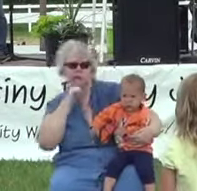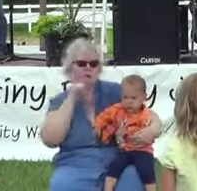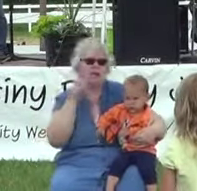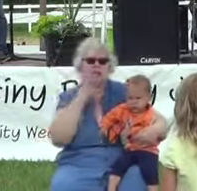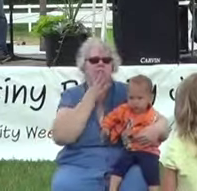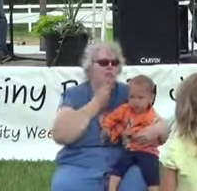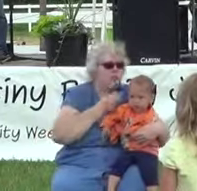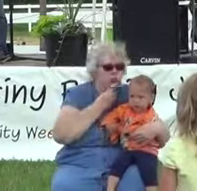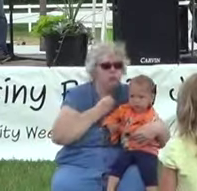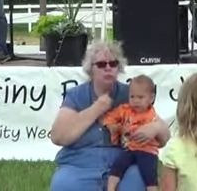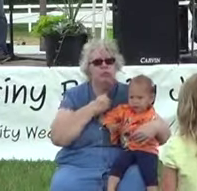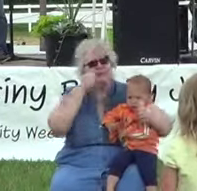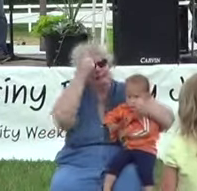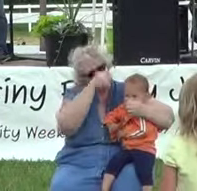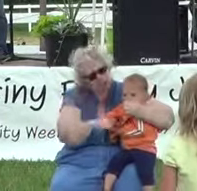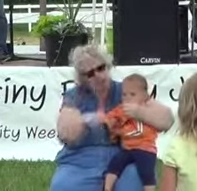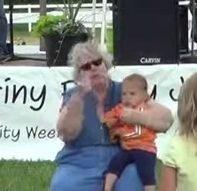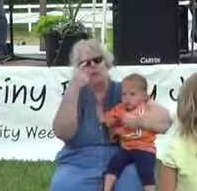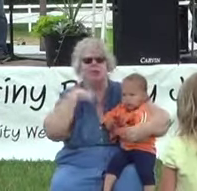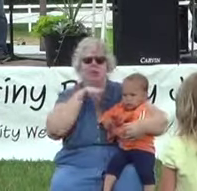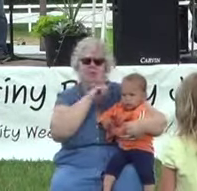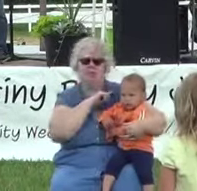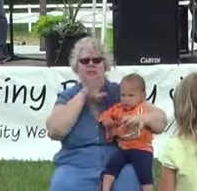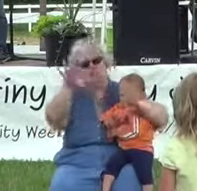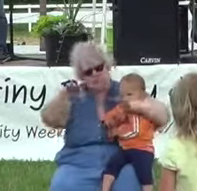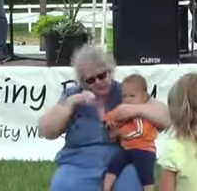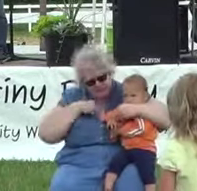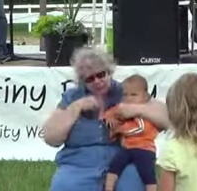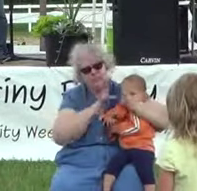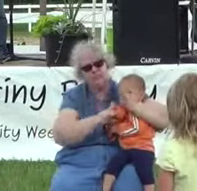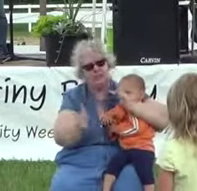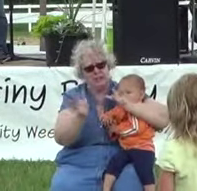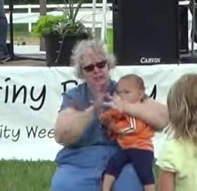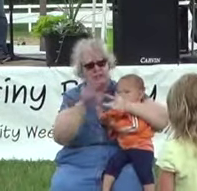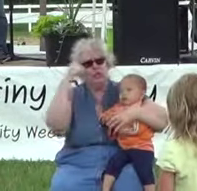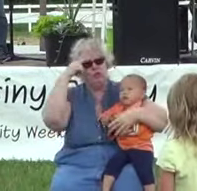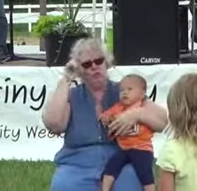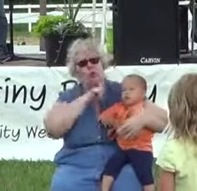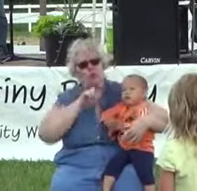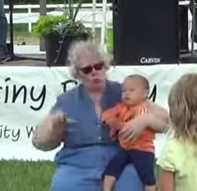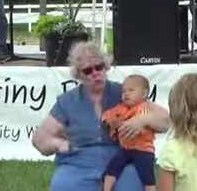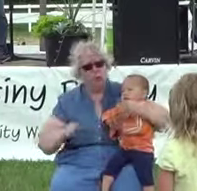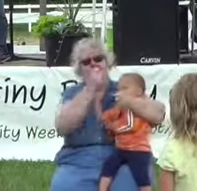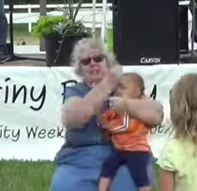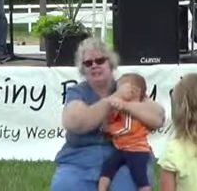is every one of us that has accepted Jesus Christ as Lord and Savior.